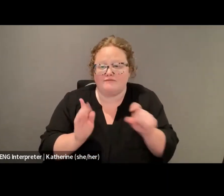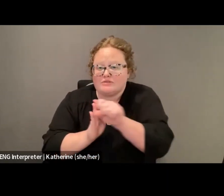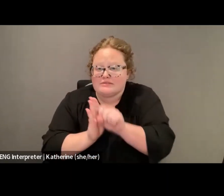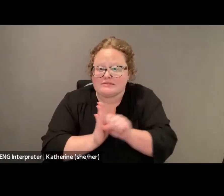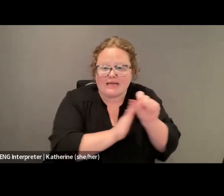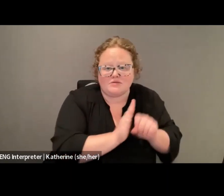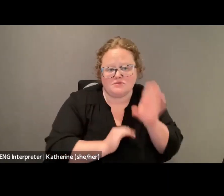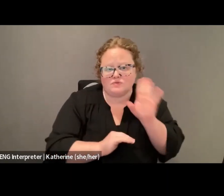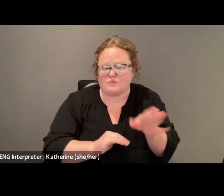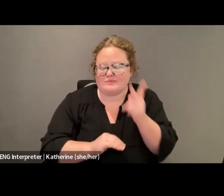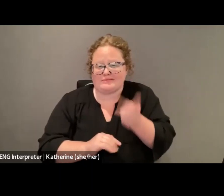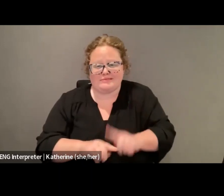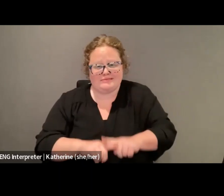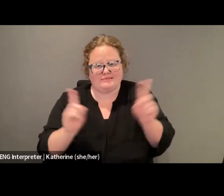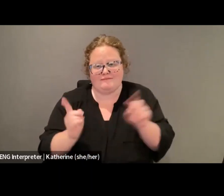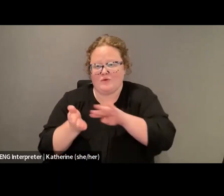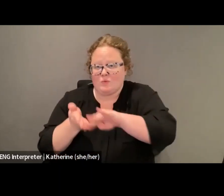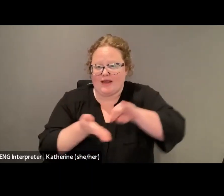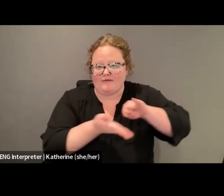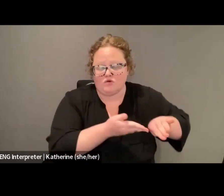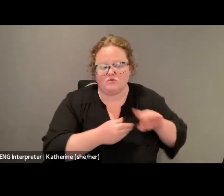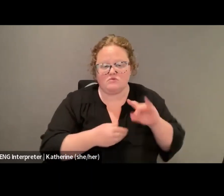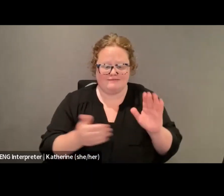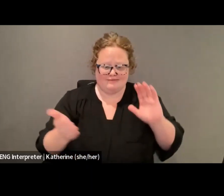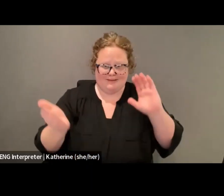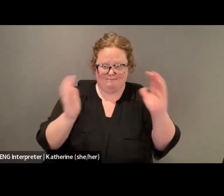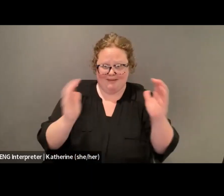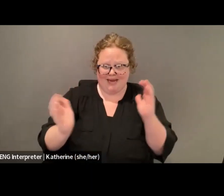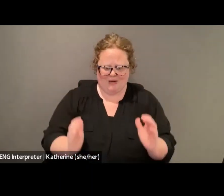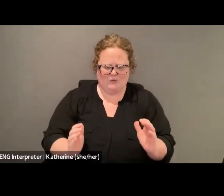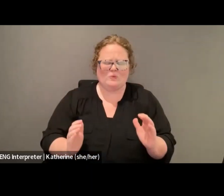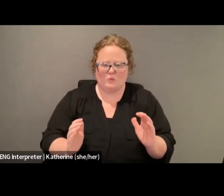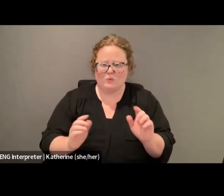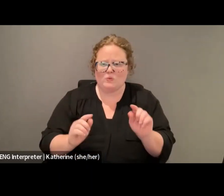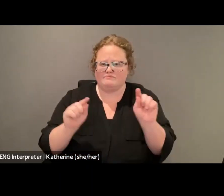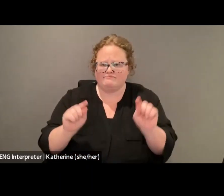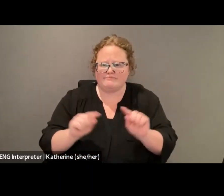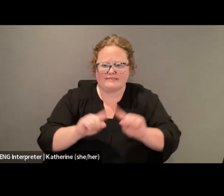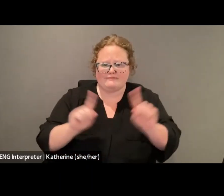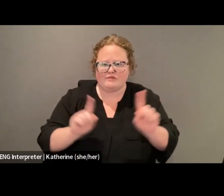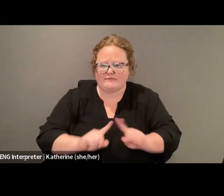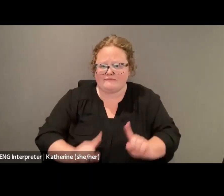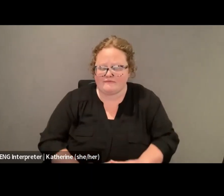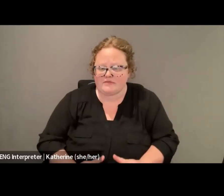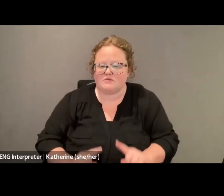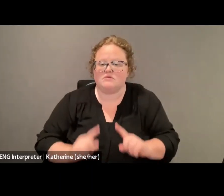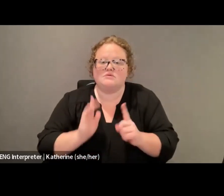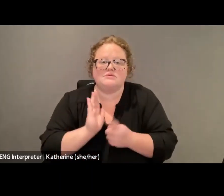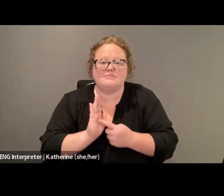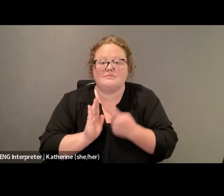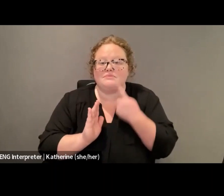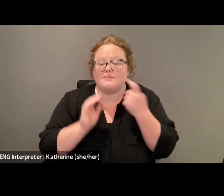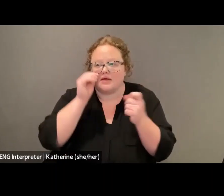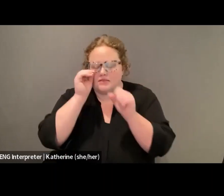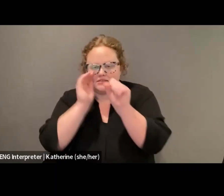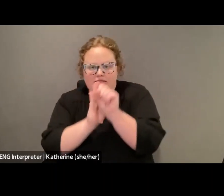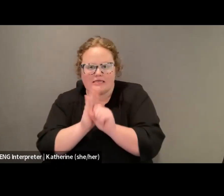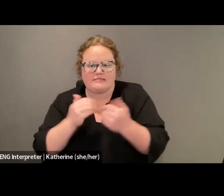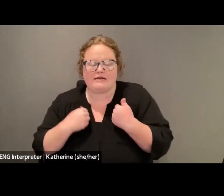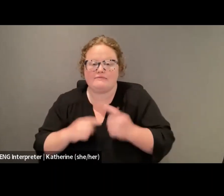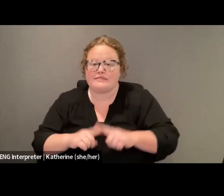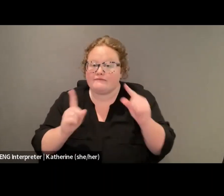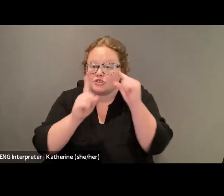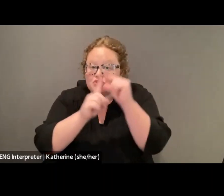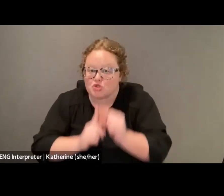you're comparing waivers from state to state, it can look very different. And some of that is because states will use different terms to describe